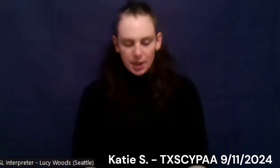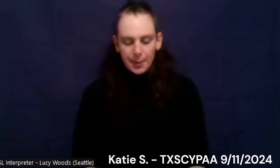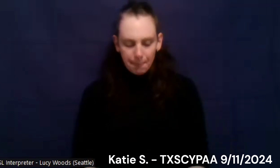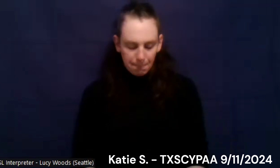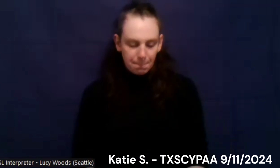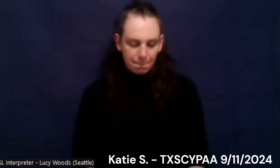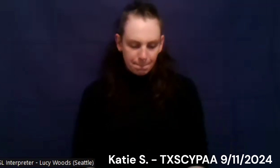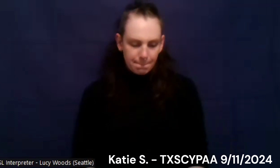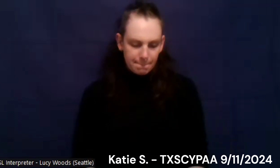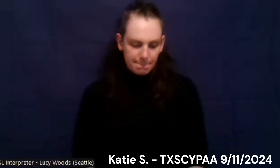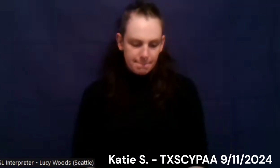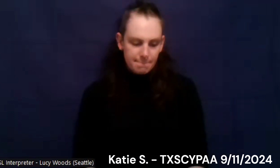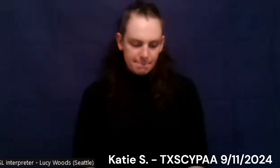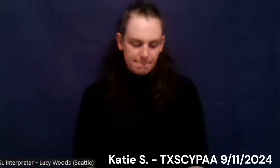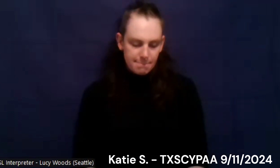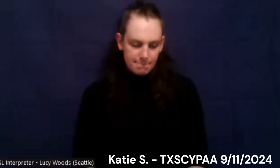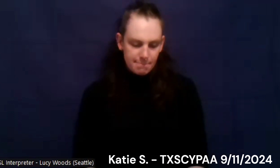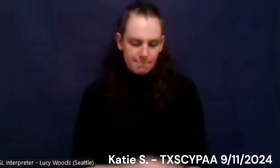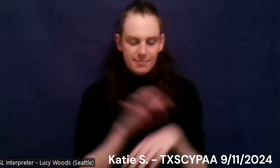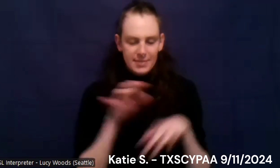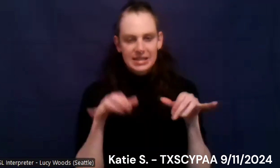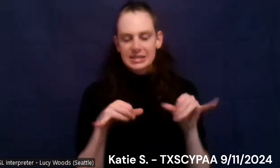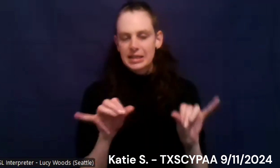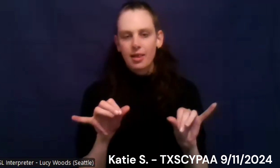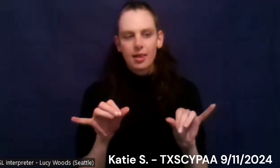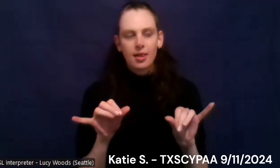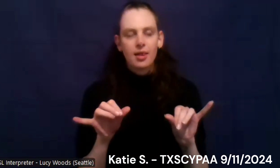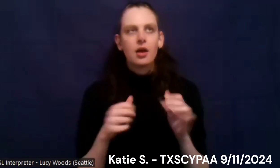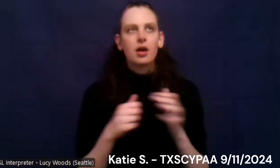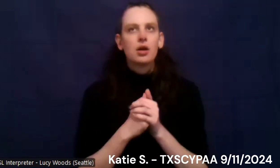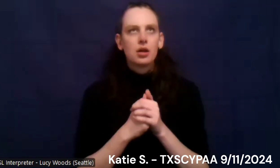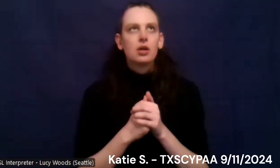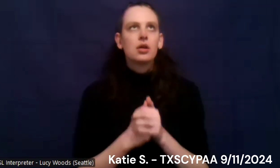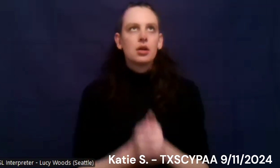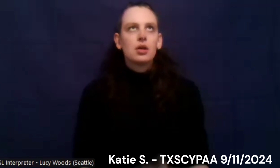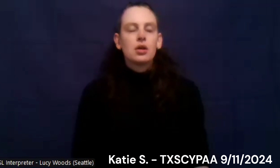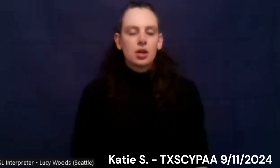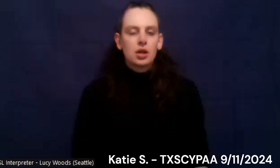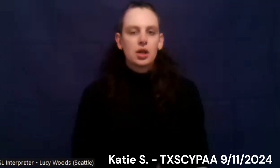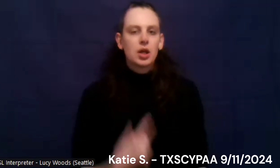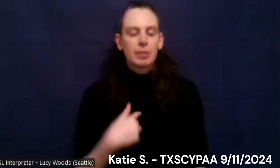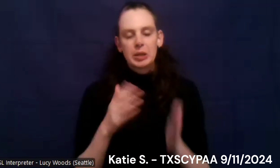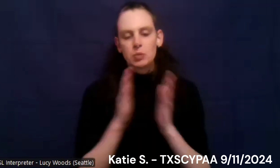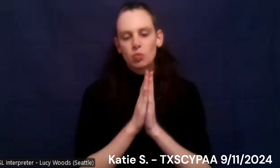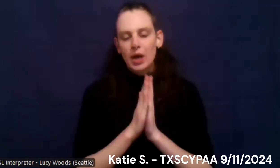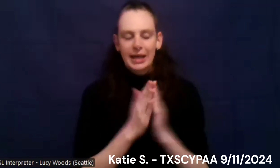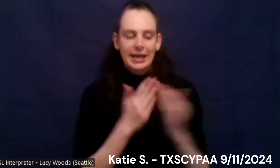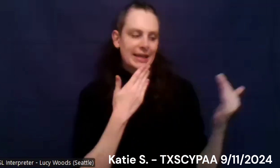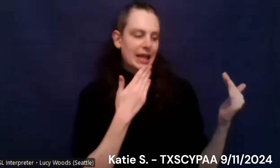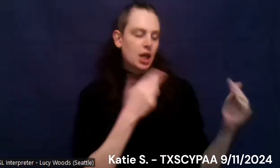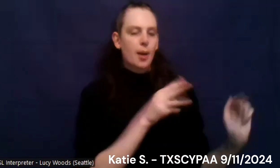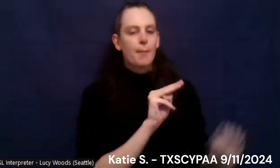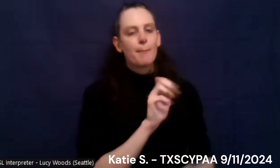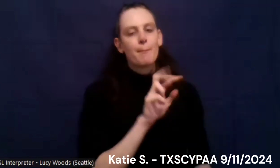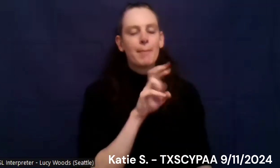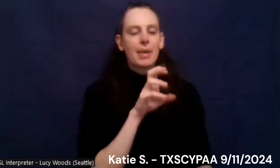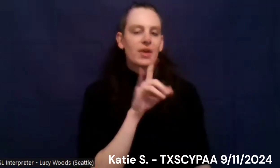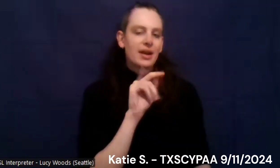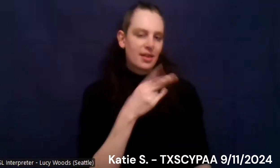my AA that like I I pray and thank her for